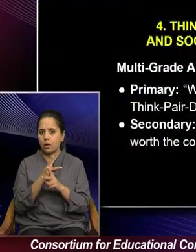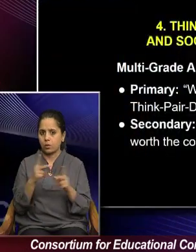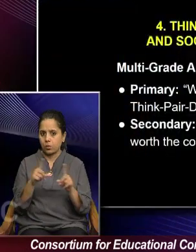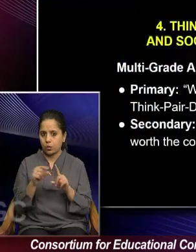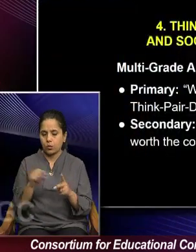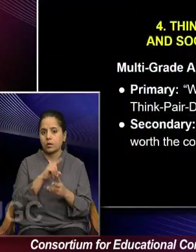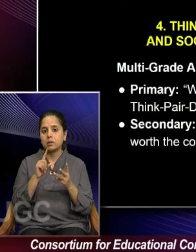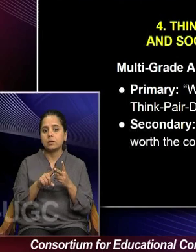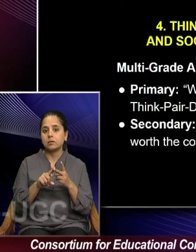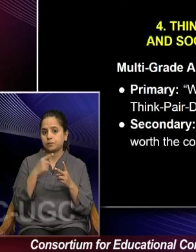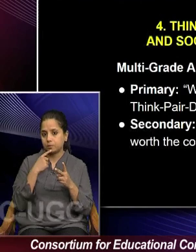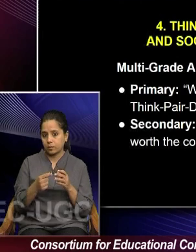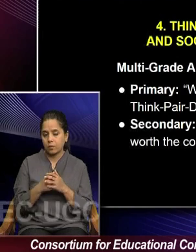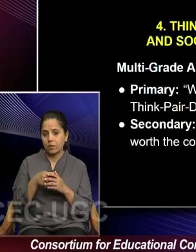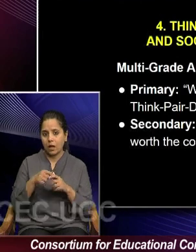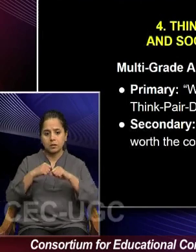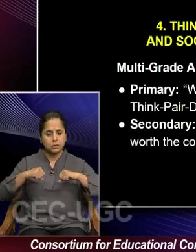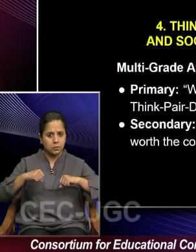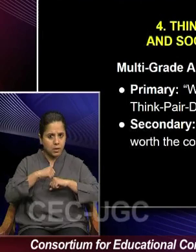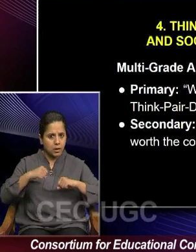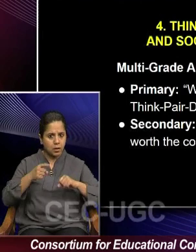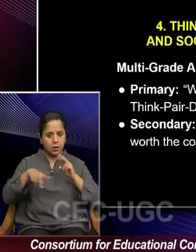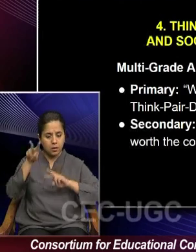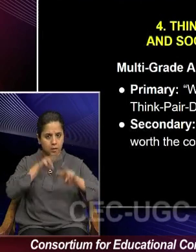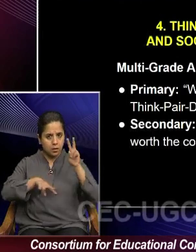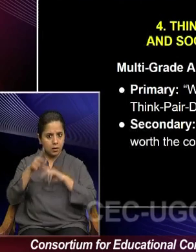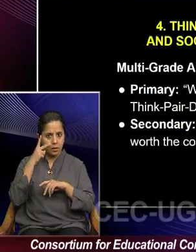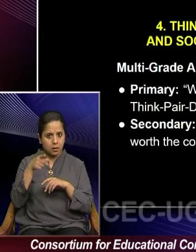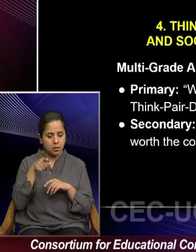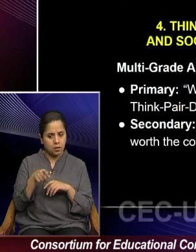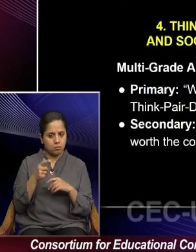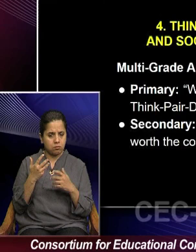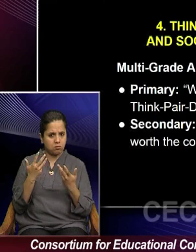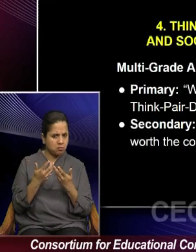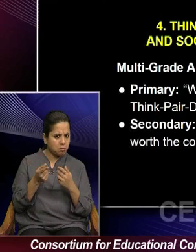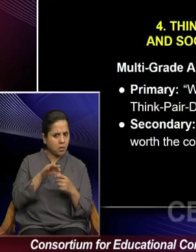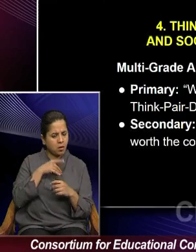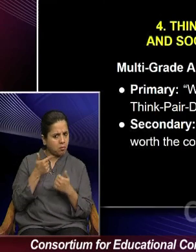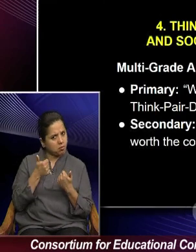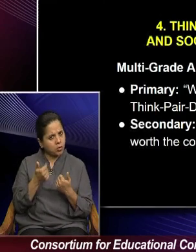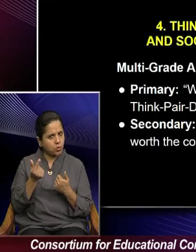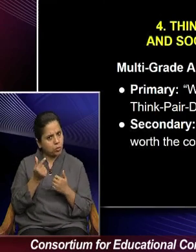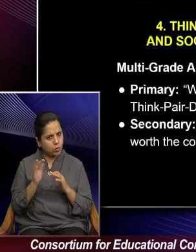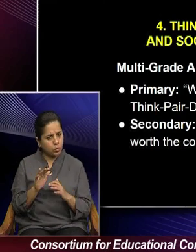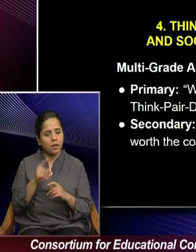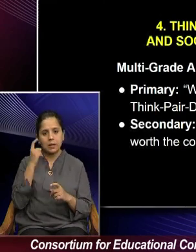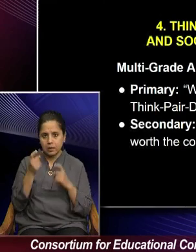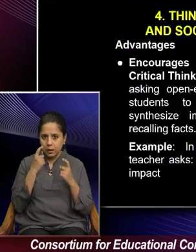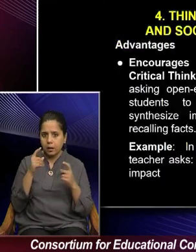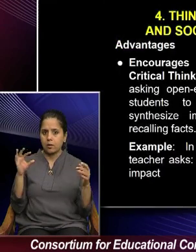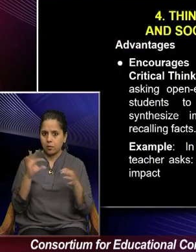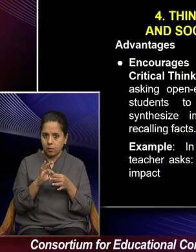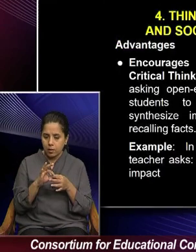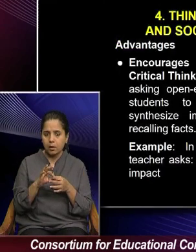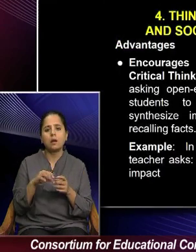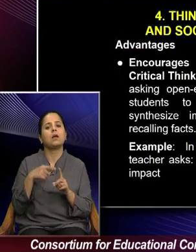secondary is the space exploration worth the cost? Again, think, pair